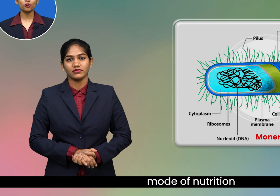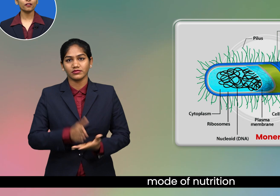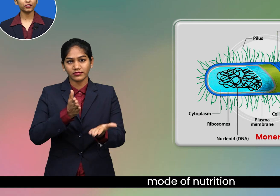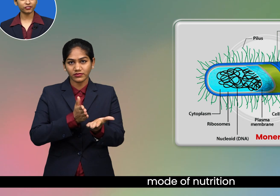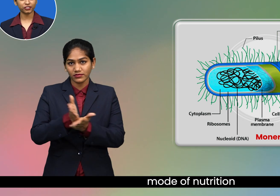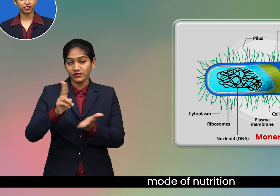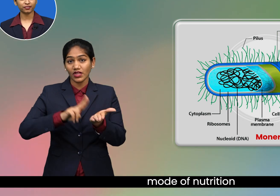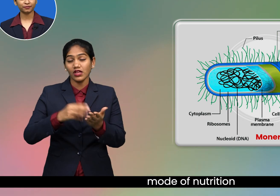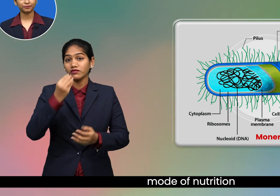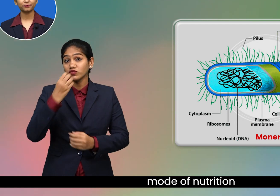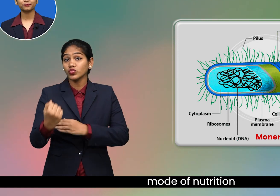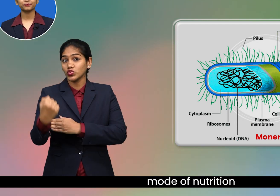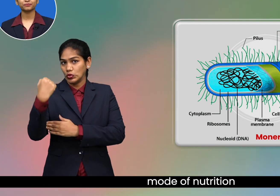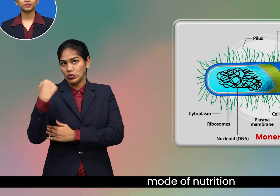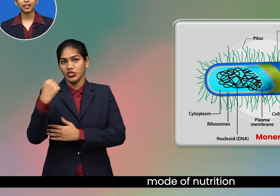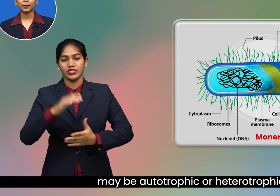Mode of nutrition.